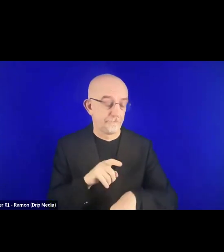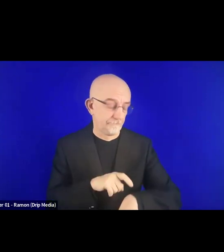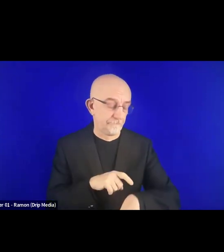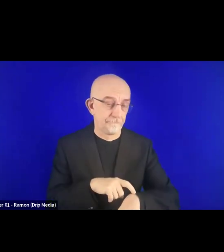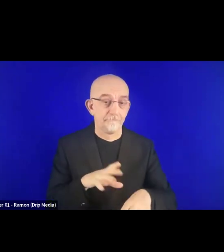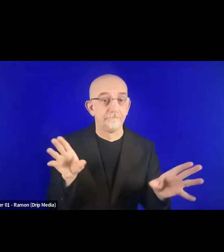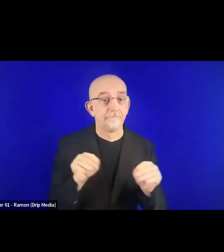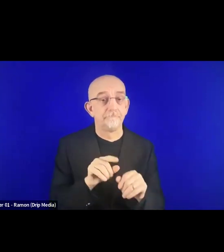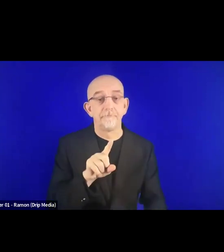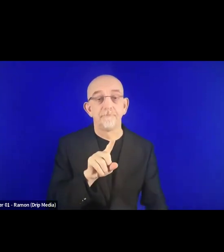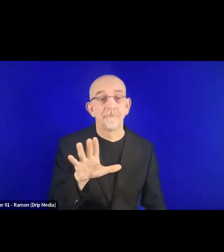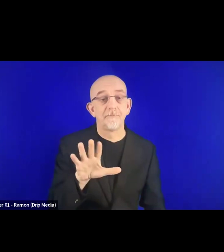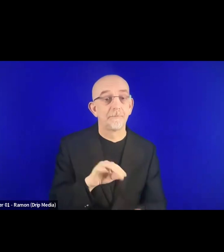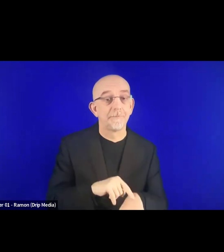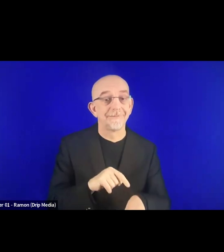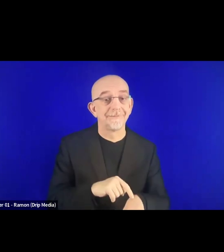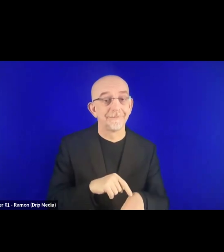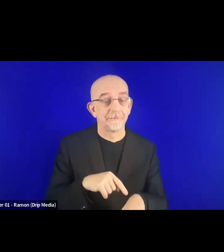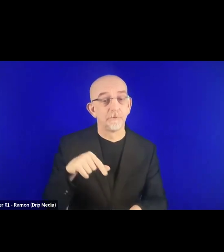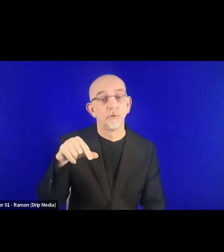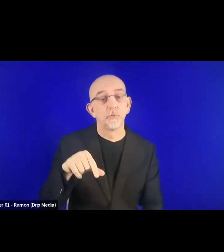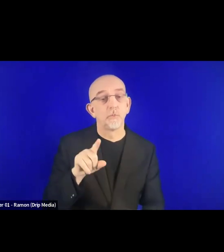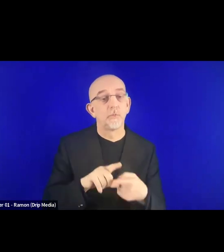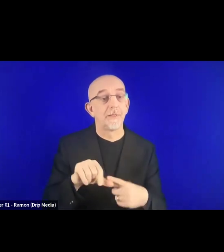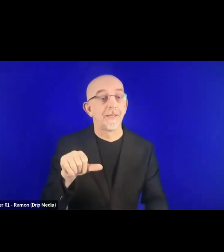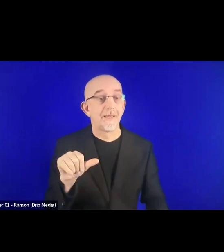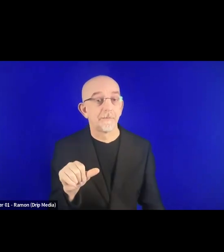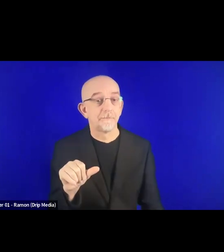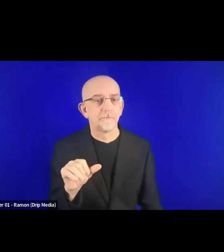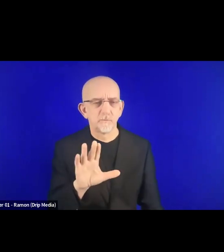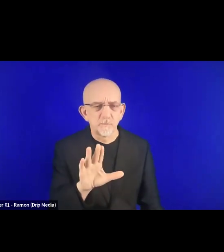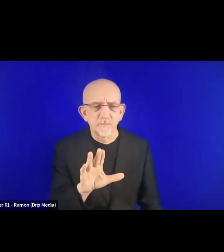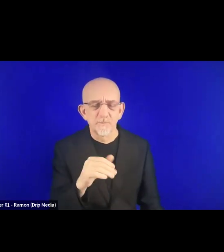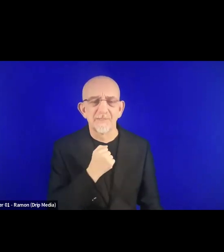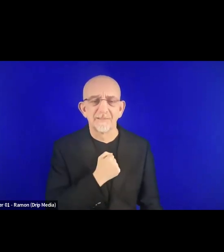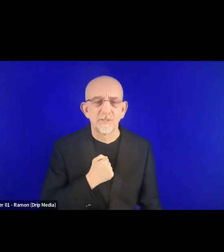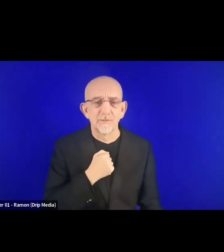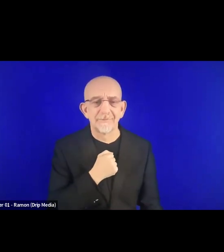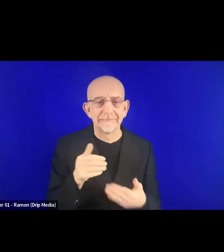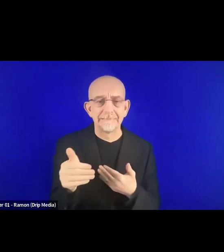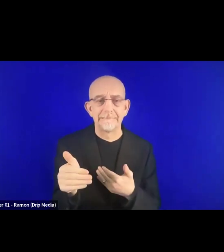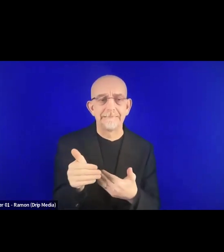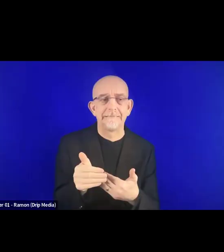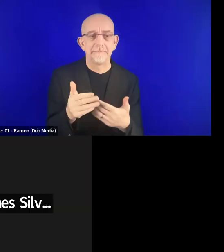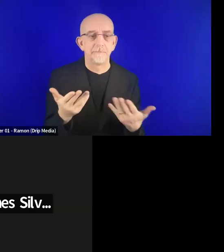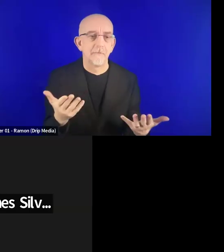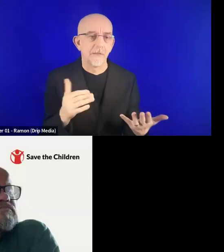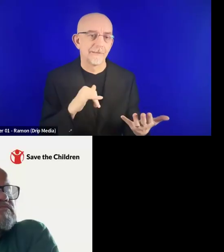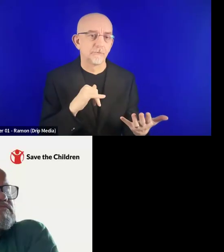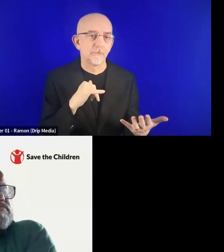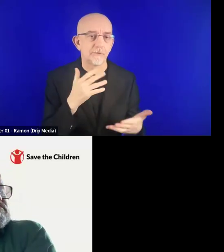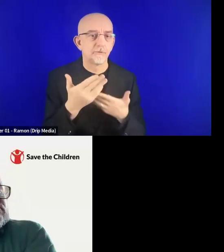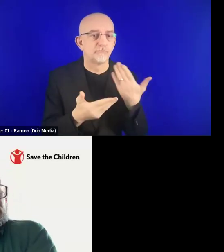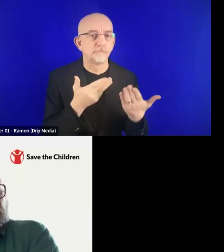of questions already in the Q&A. So maybe we'll start with one round of those, and then we can also address